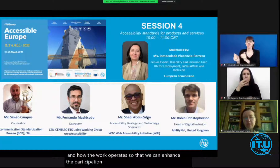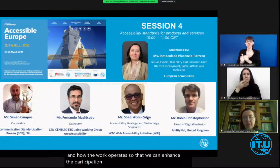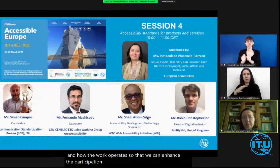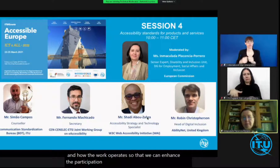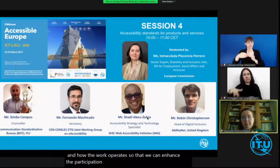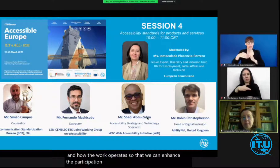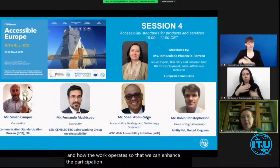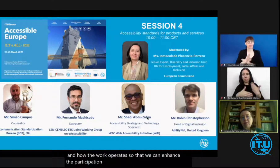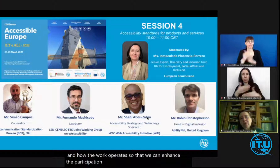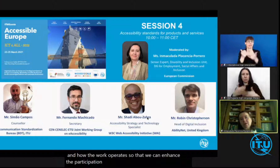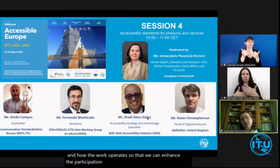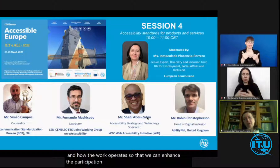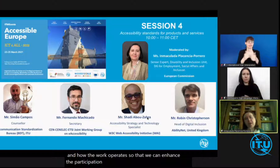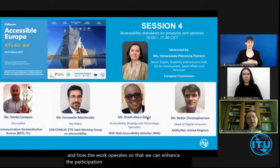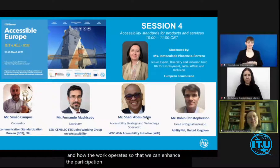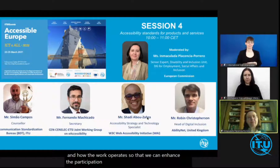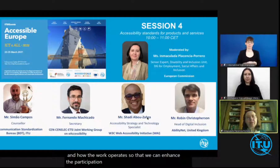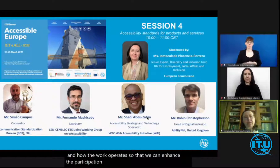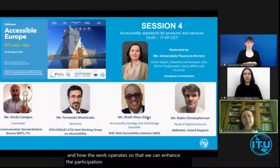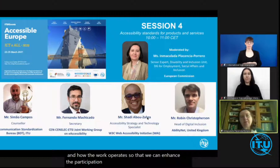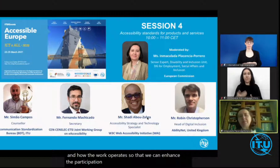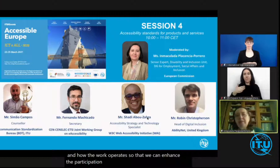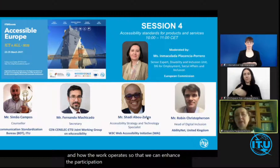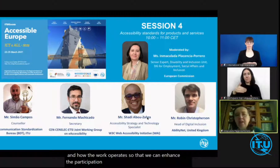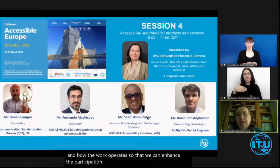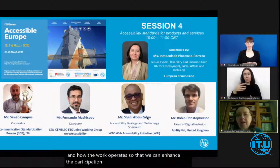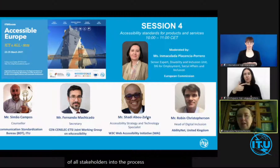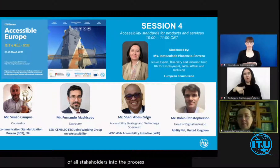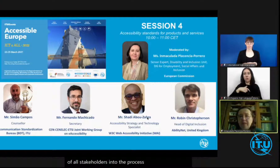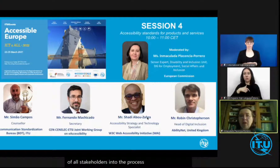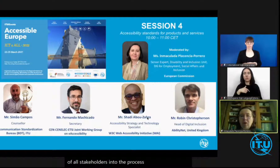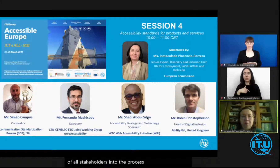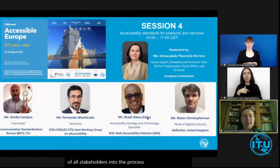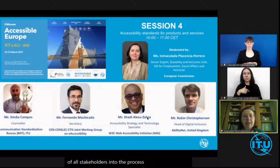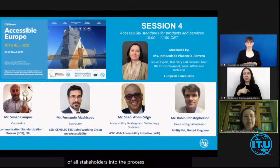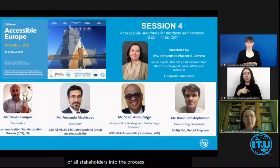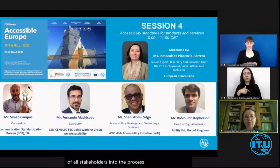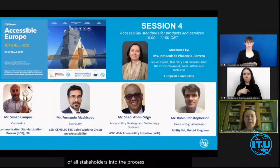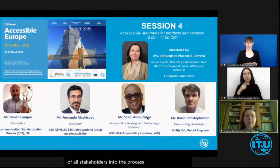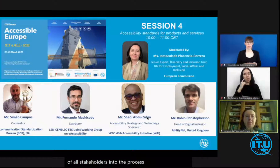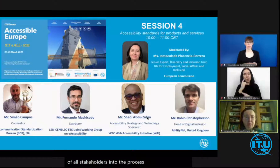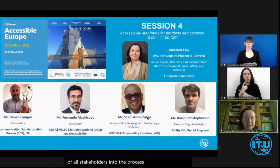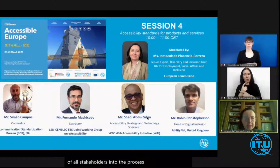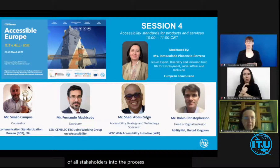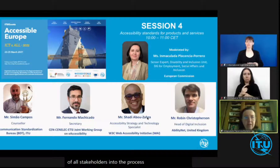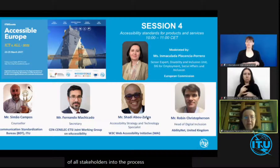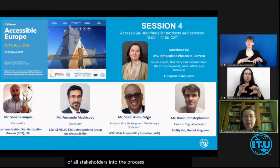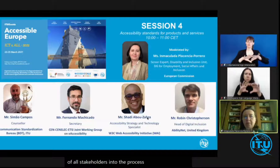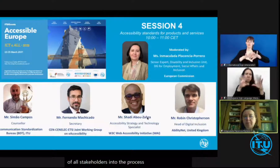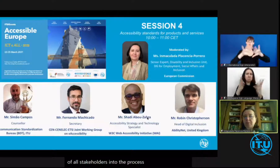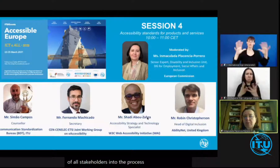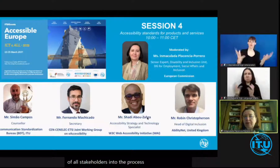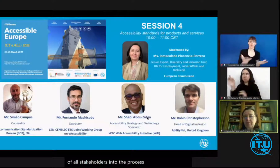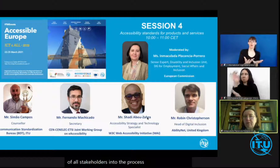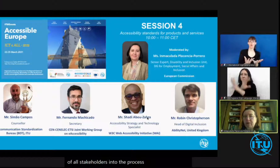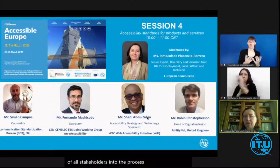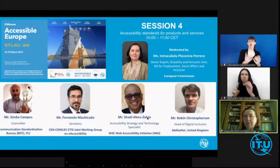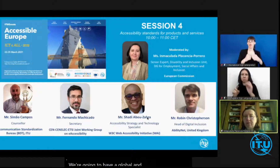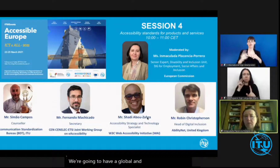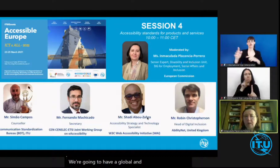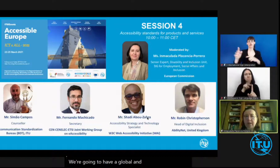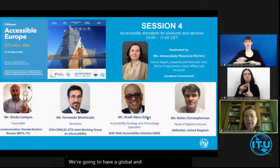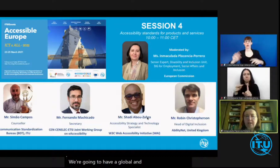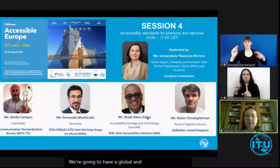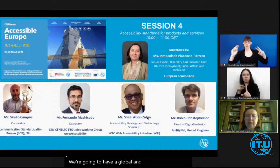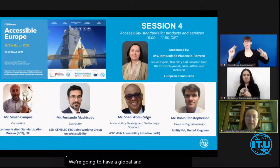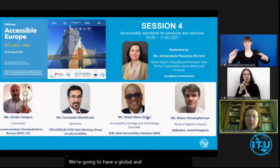the process. We are going to have a global and a European perspective, from